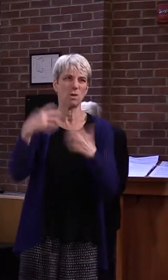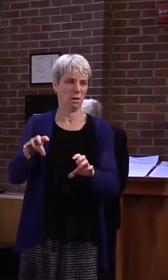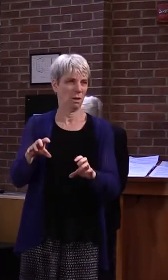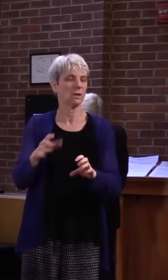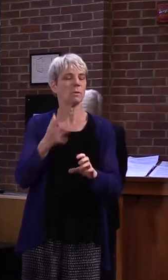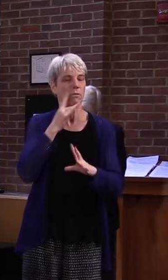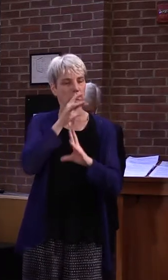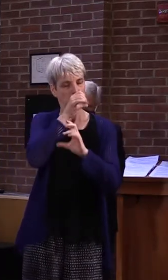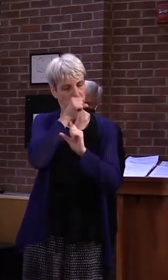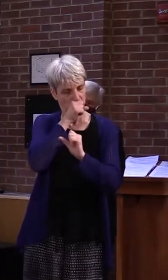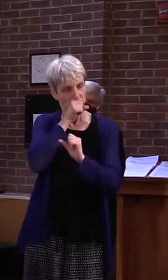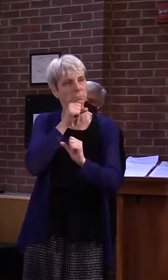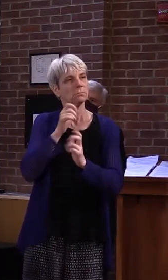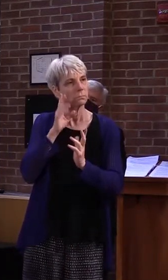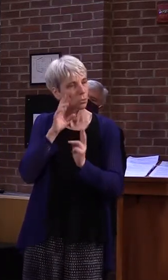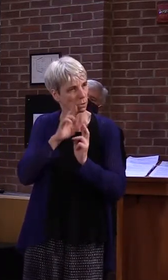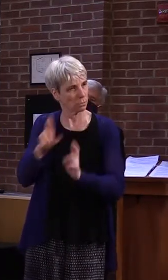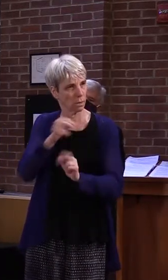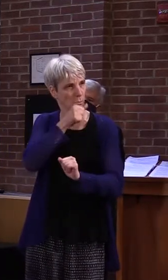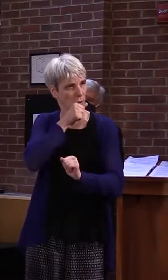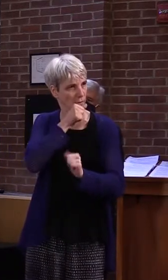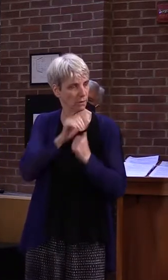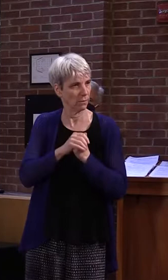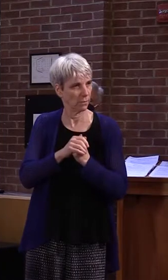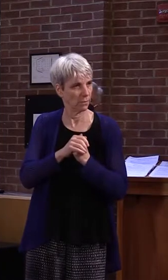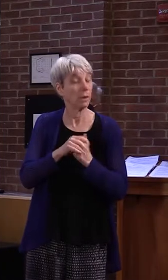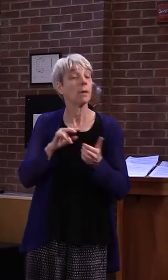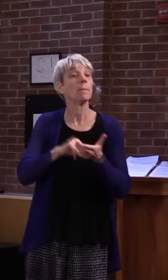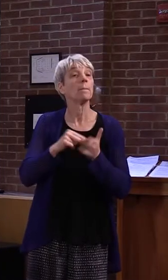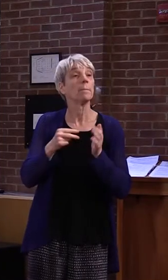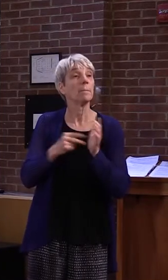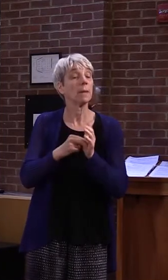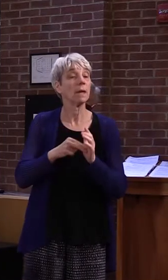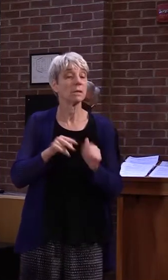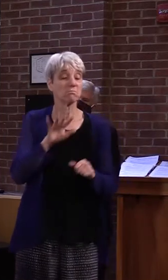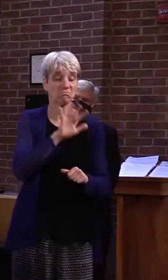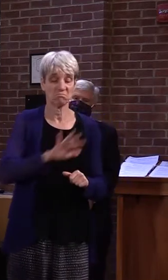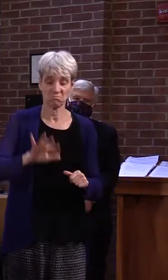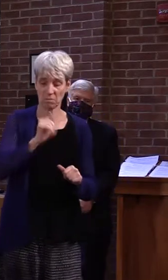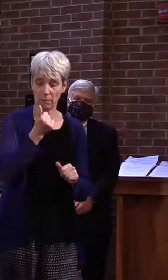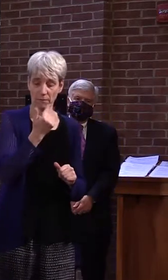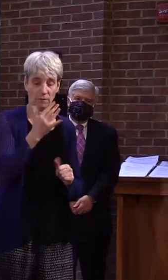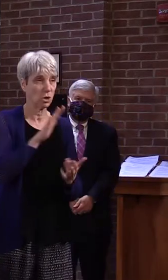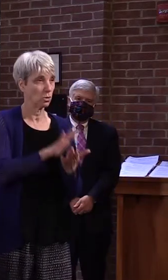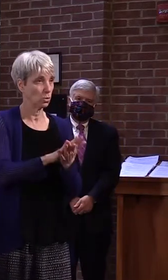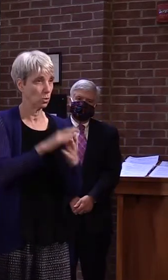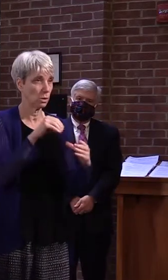practices. This means we will probably not be reporting data for about 15 of our schools.